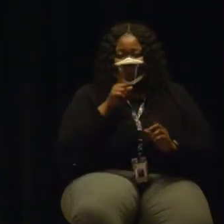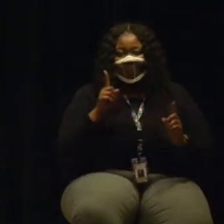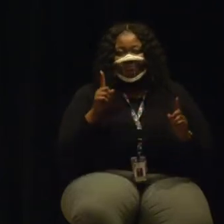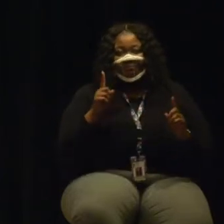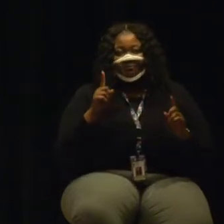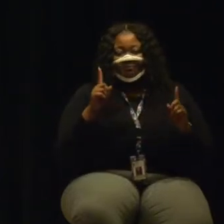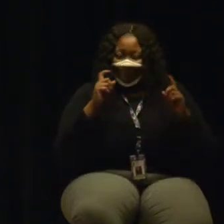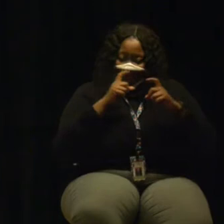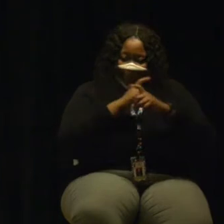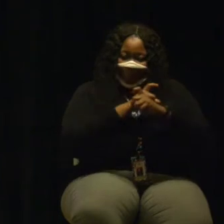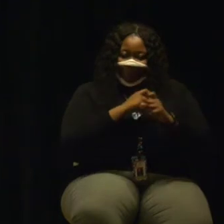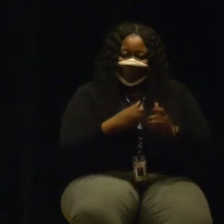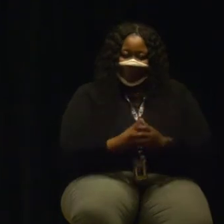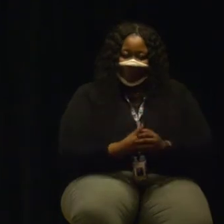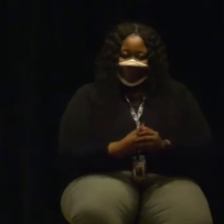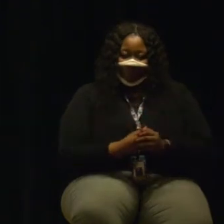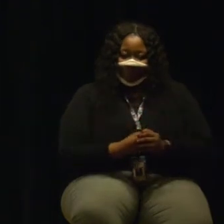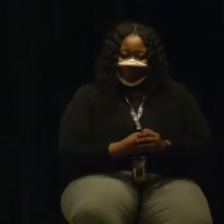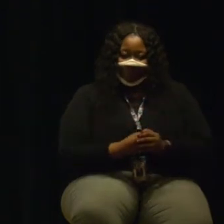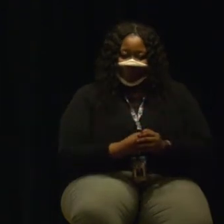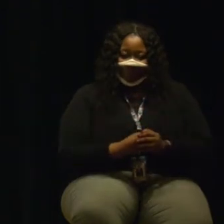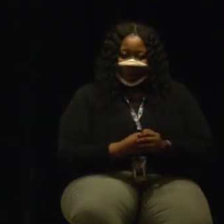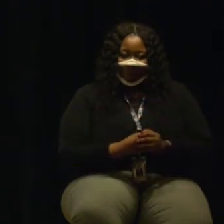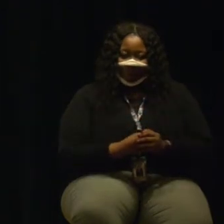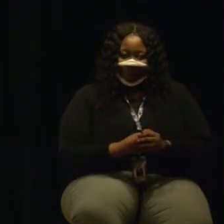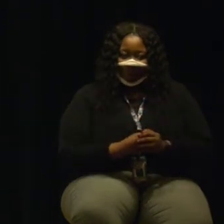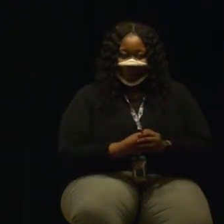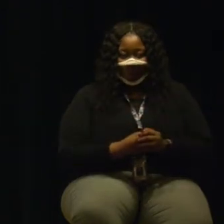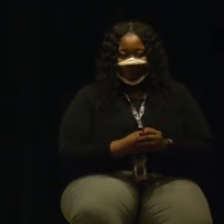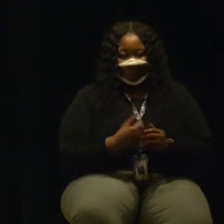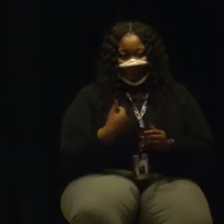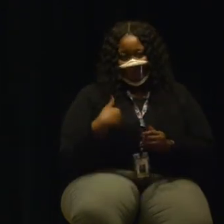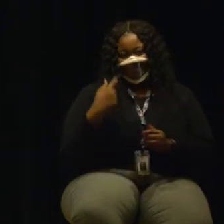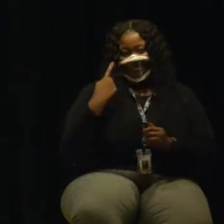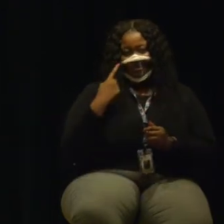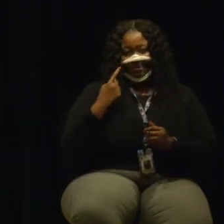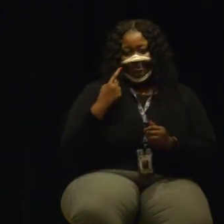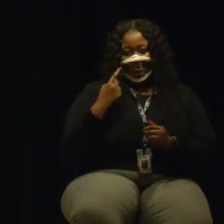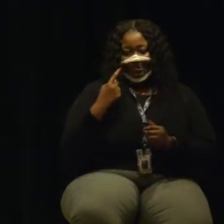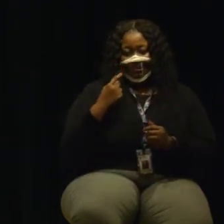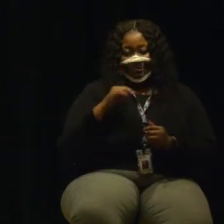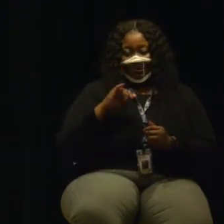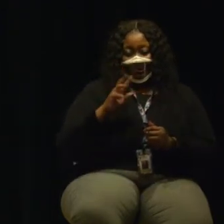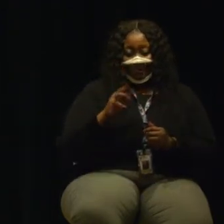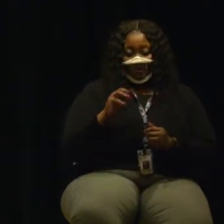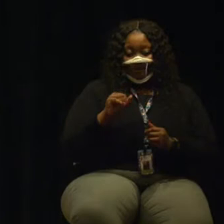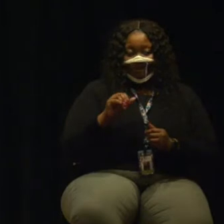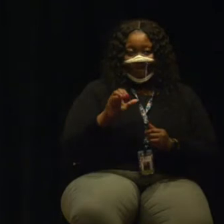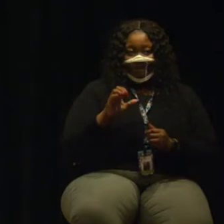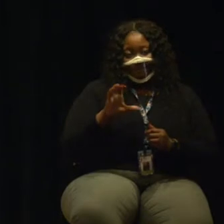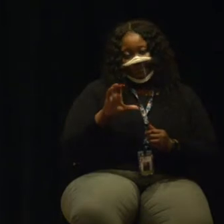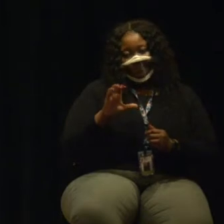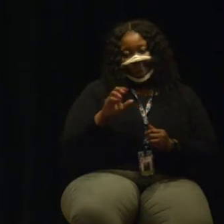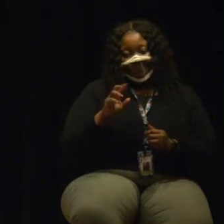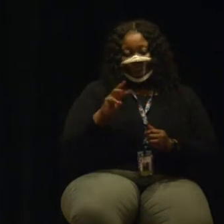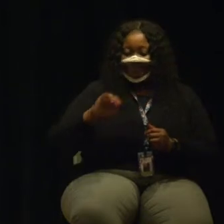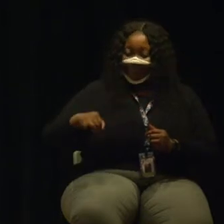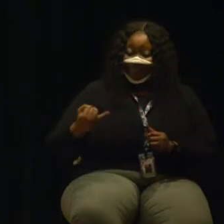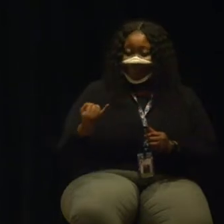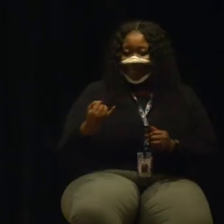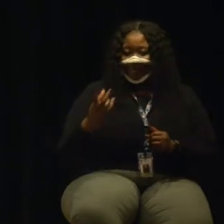the first part of it though is like, oh boy, here we go. Because I'm always thinking about, well, what would Jordan do right now? And I think, well, Jordan's gonna be Jordan no matter what.